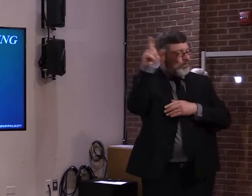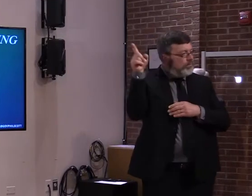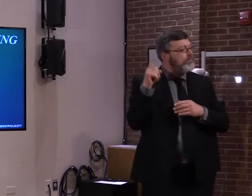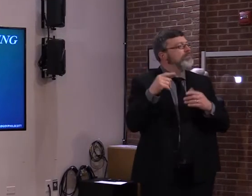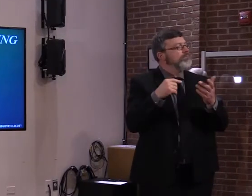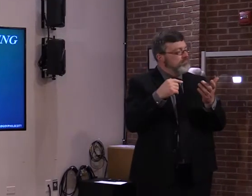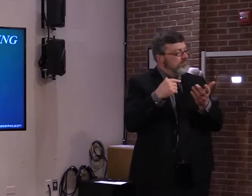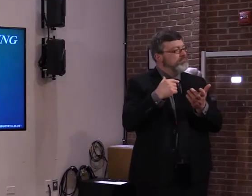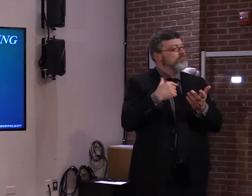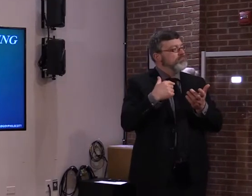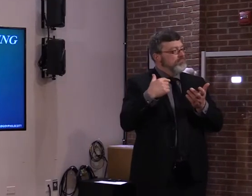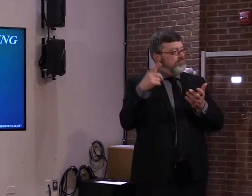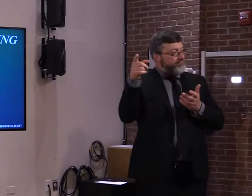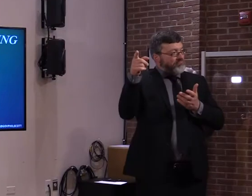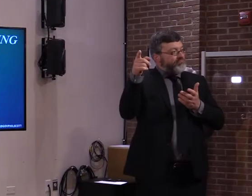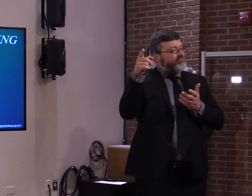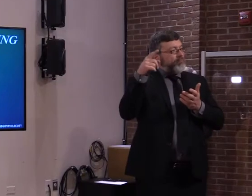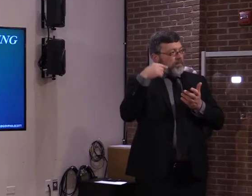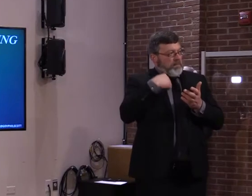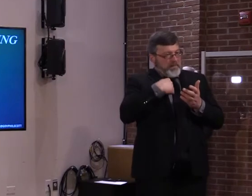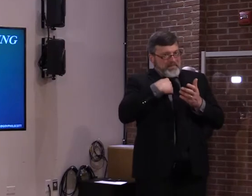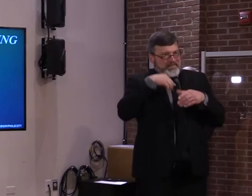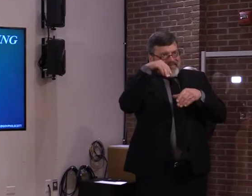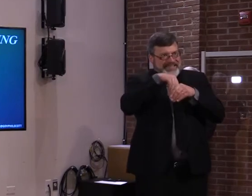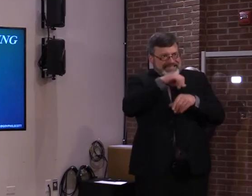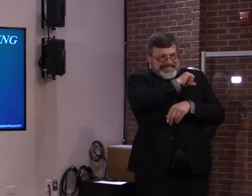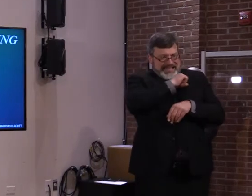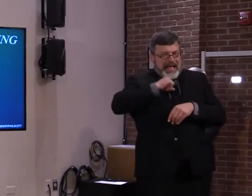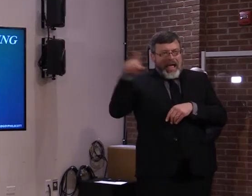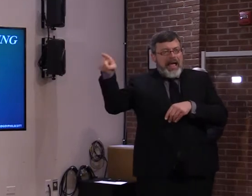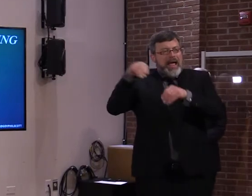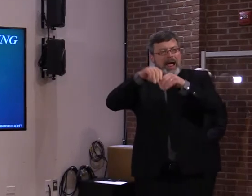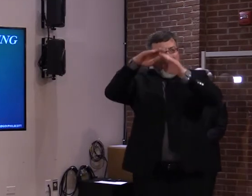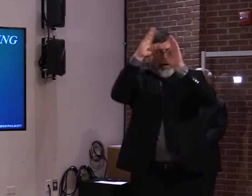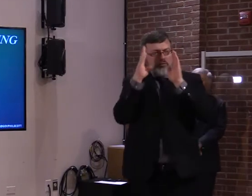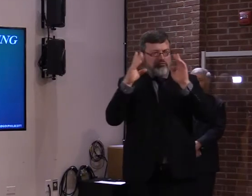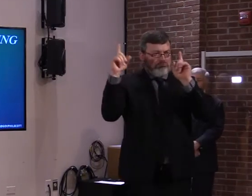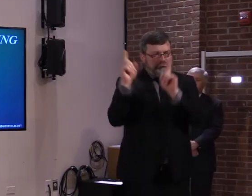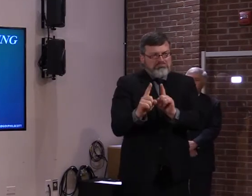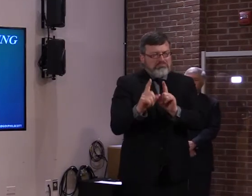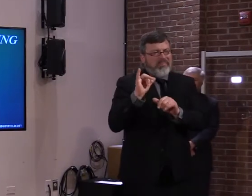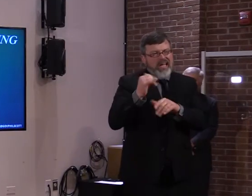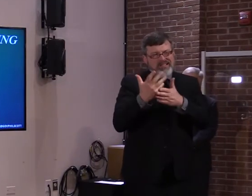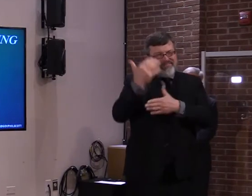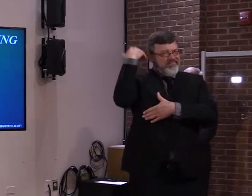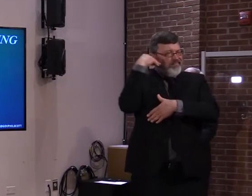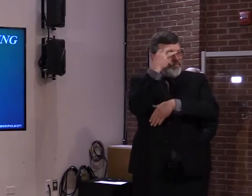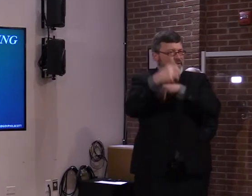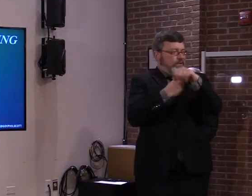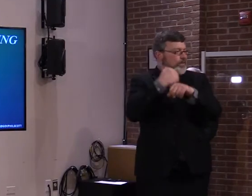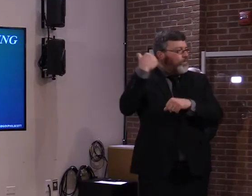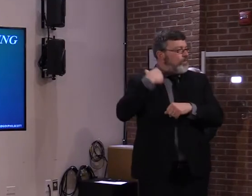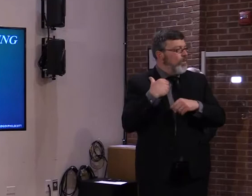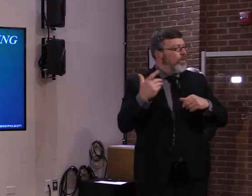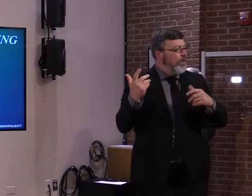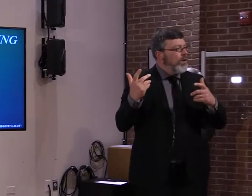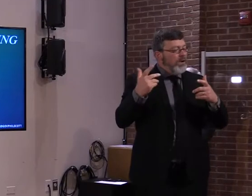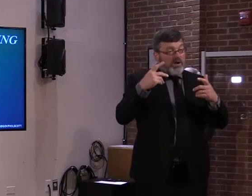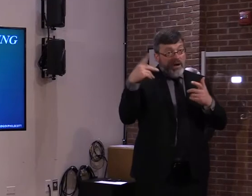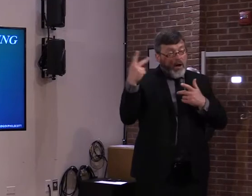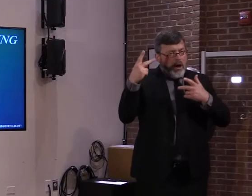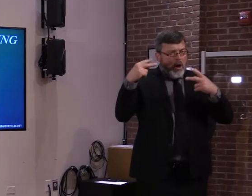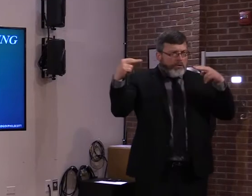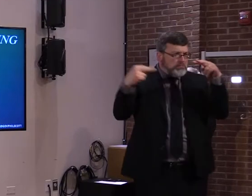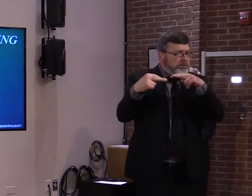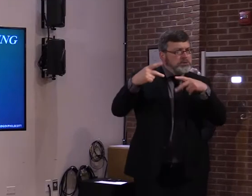in the Senate while he was in the House. We didn't see eye to eye on a lot, but I never